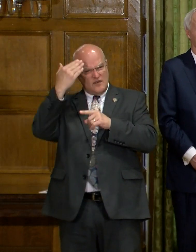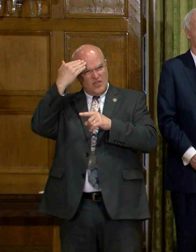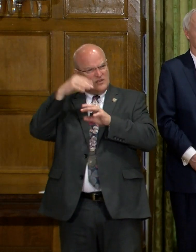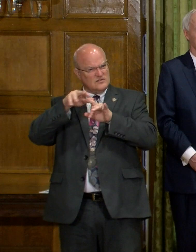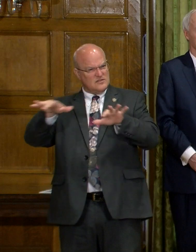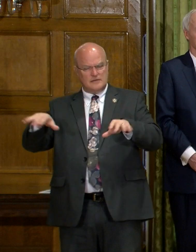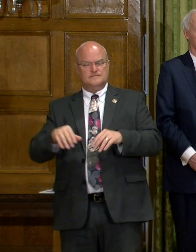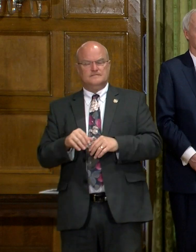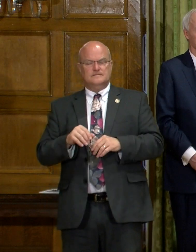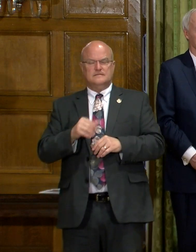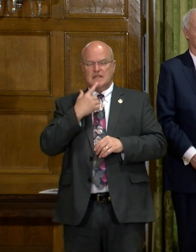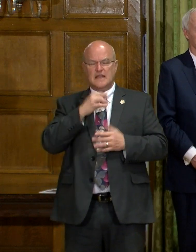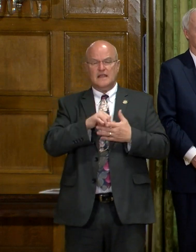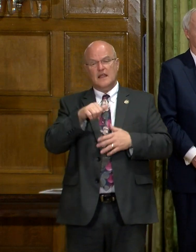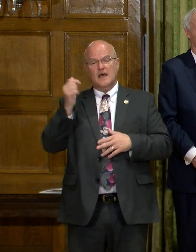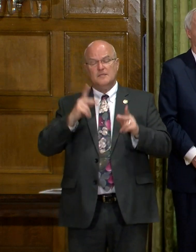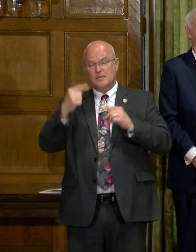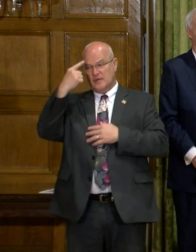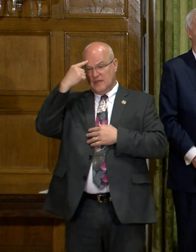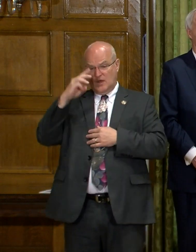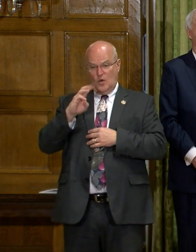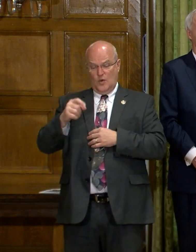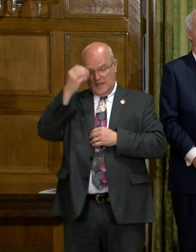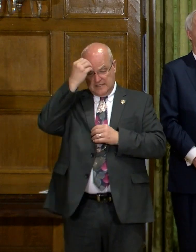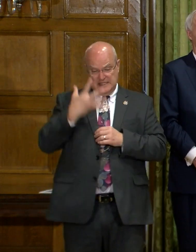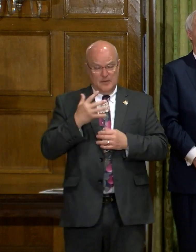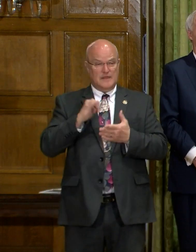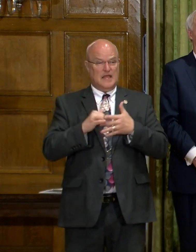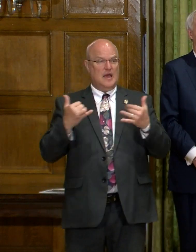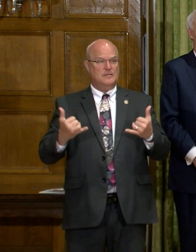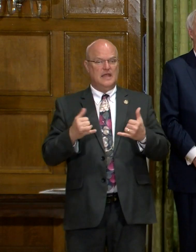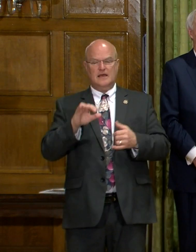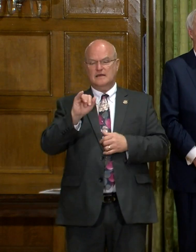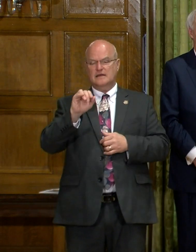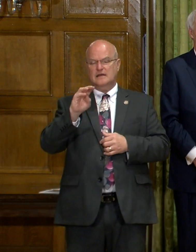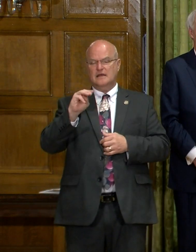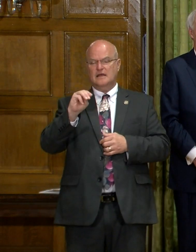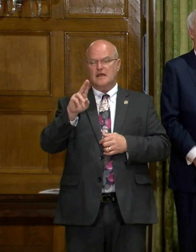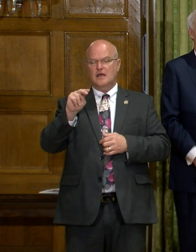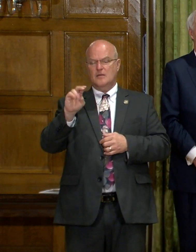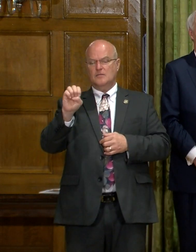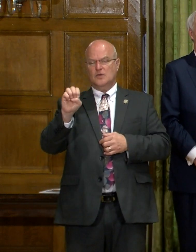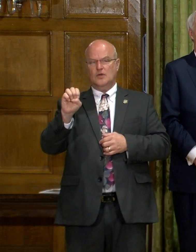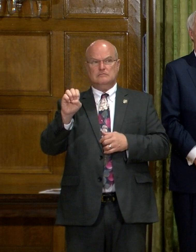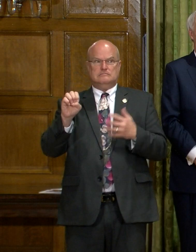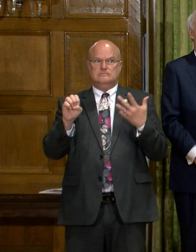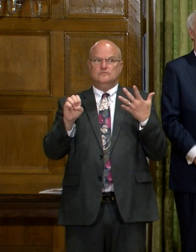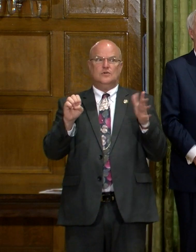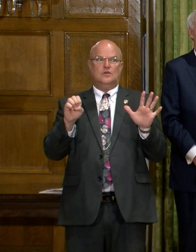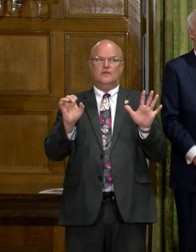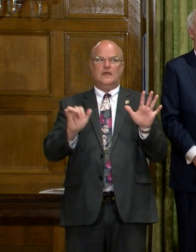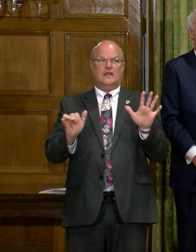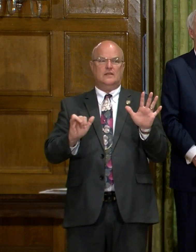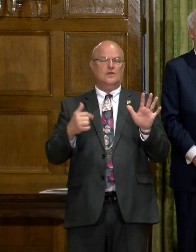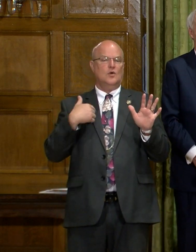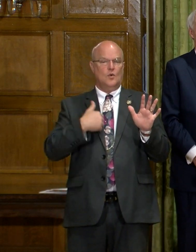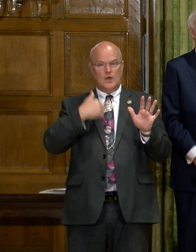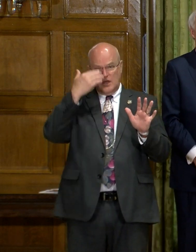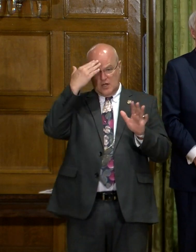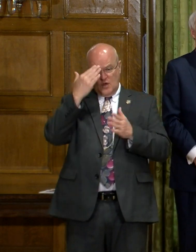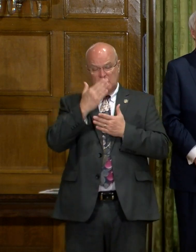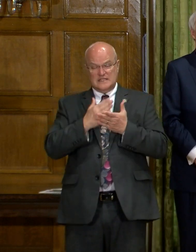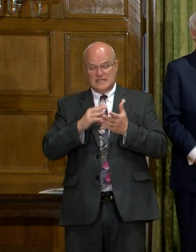tell you that. And other people think, well, it's going to tell me that I'm now immune, I'm protected. And we don't know that either. We know that